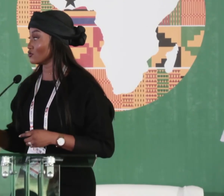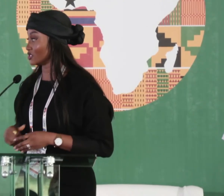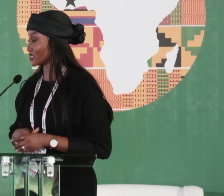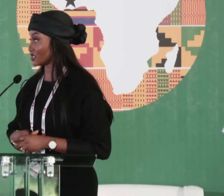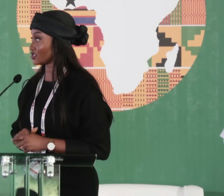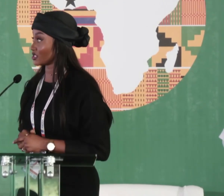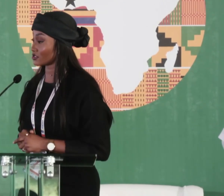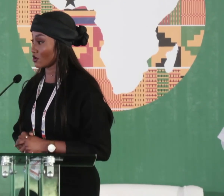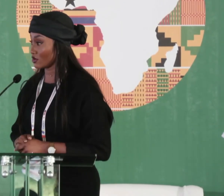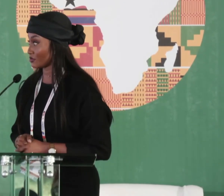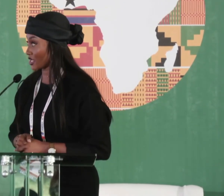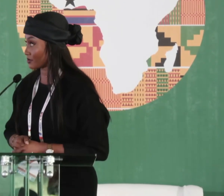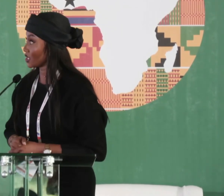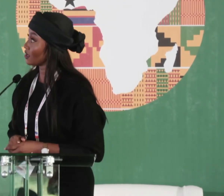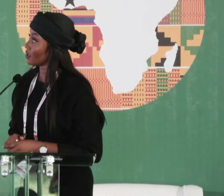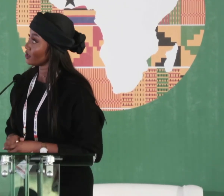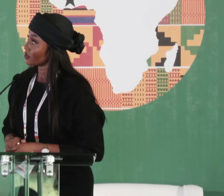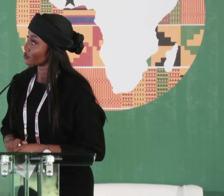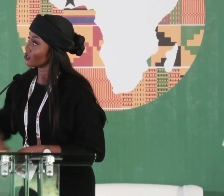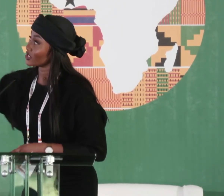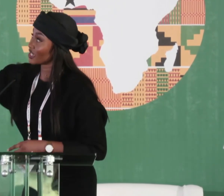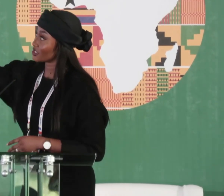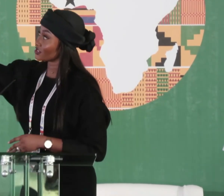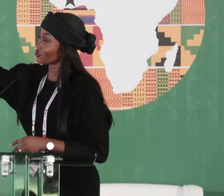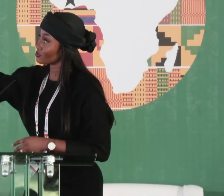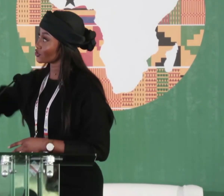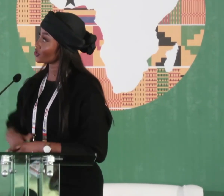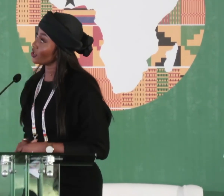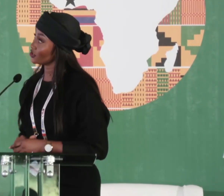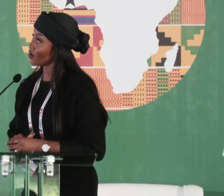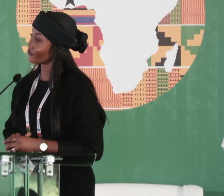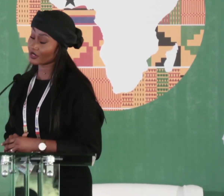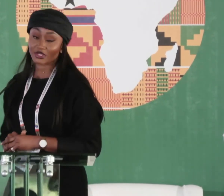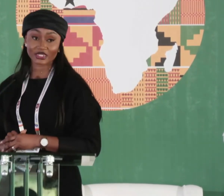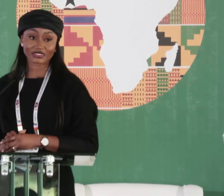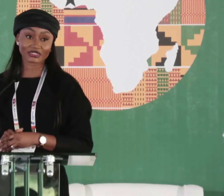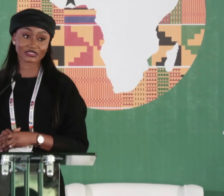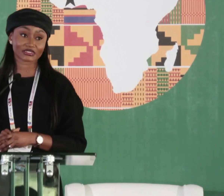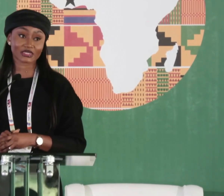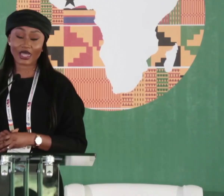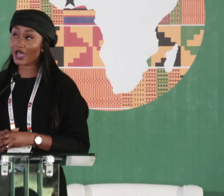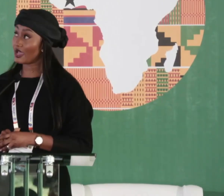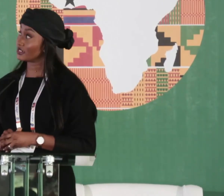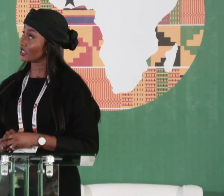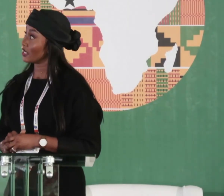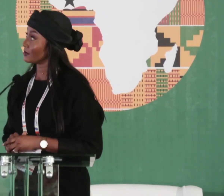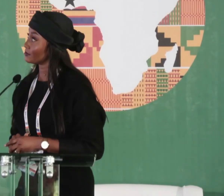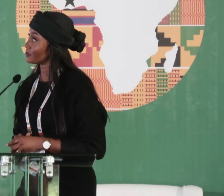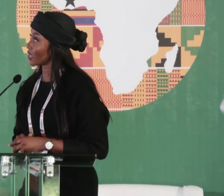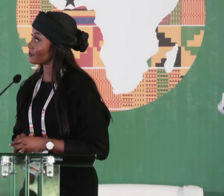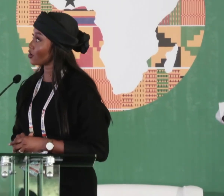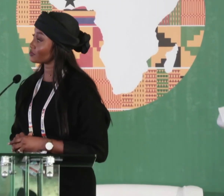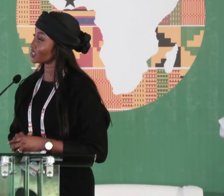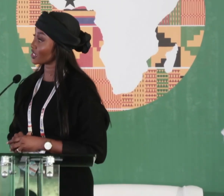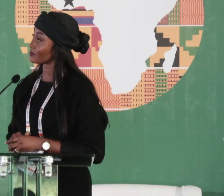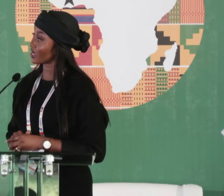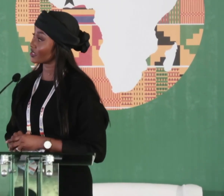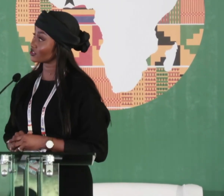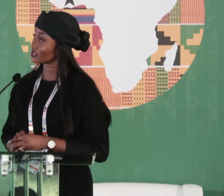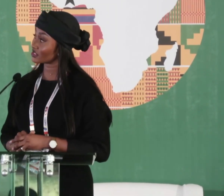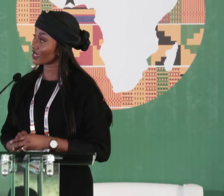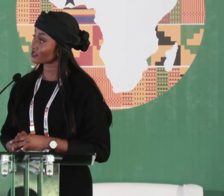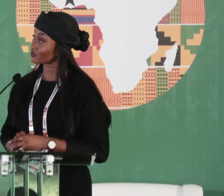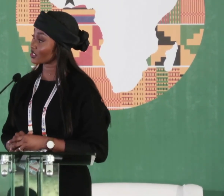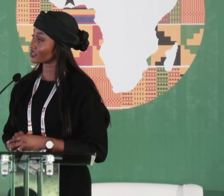who didn't initiate on PEP. So looking at the distribution of rape cases and PEP uptake by age